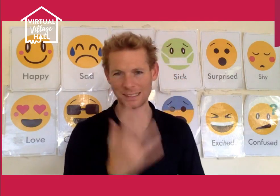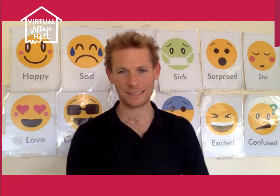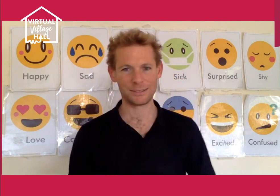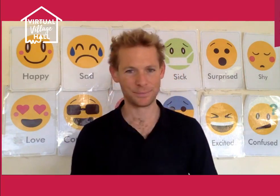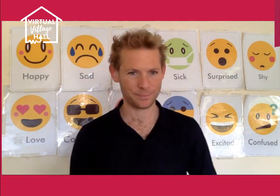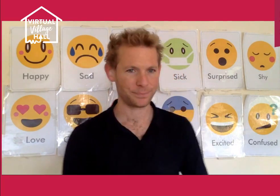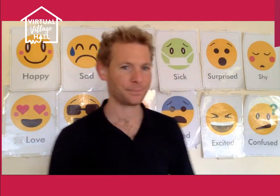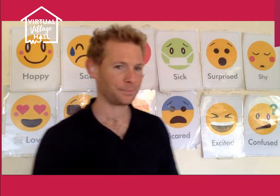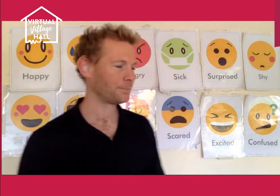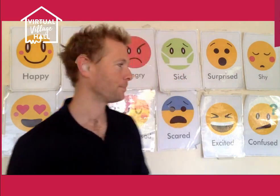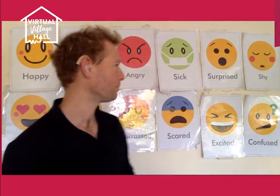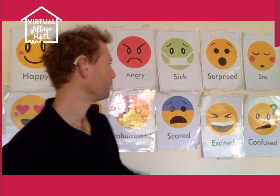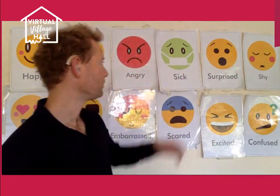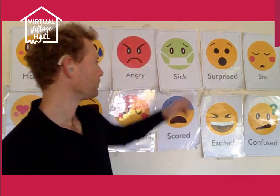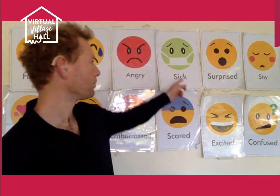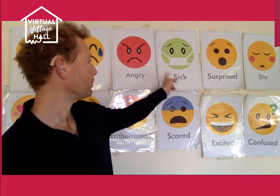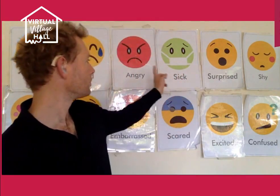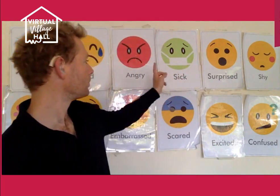Embarrassed. Yeah.